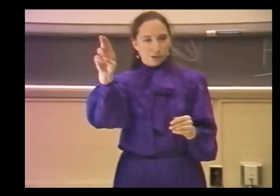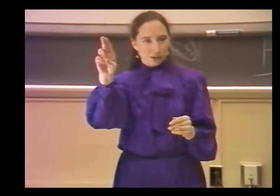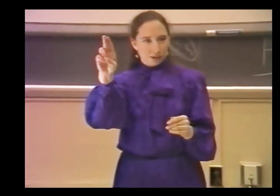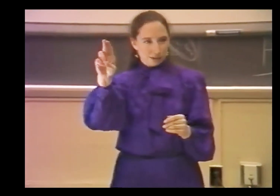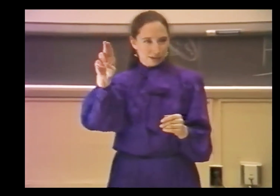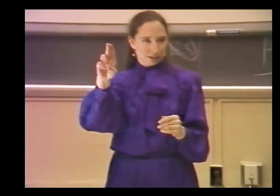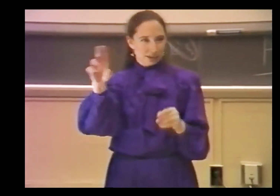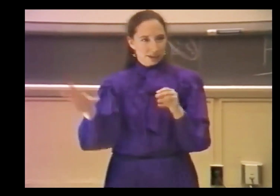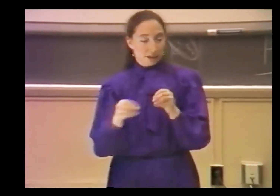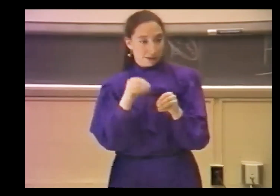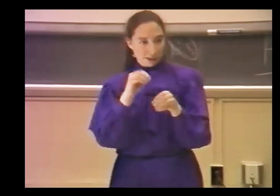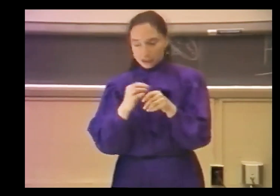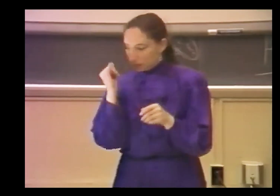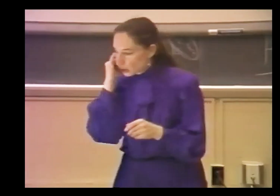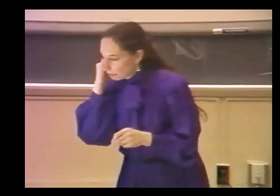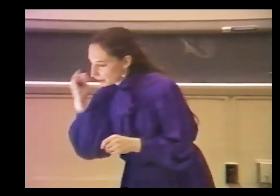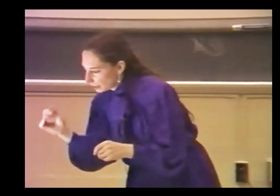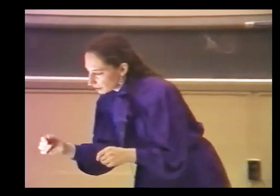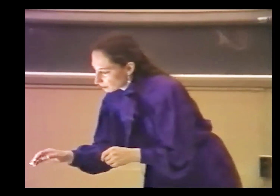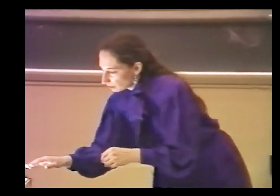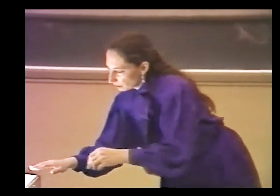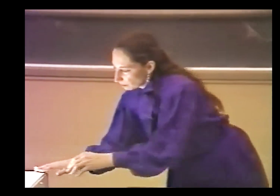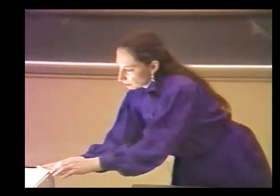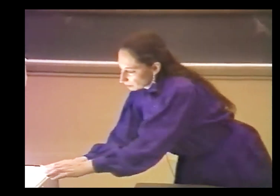saseru suffix in Japanese.